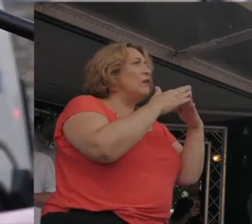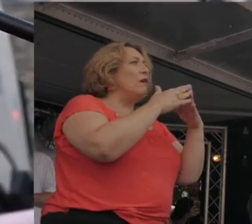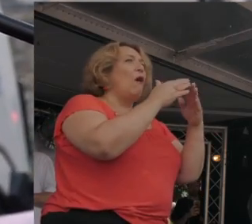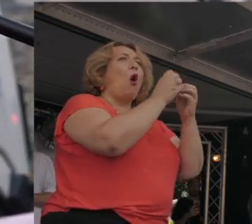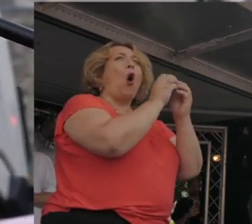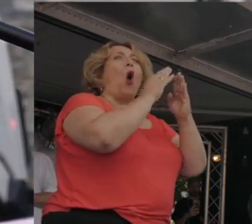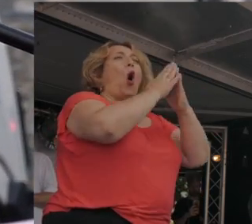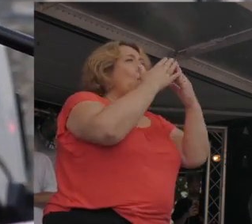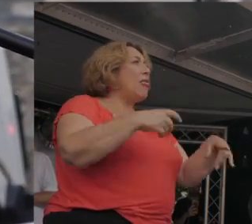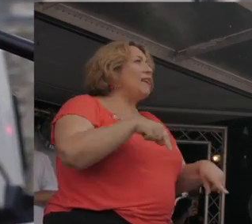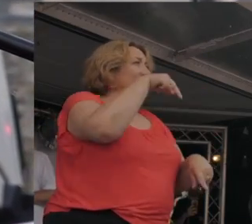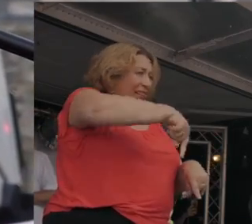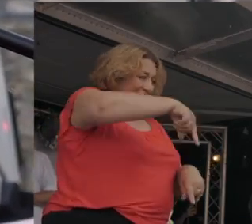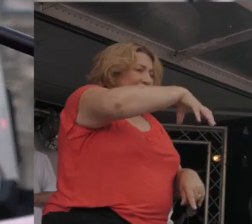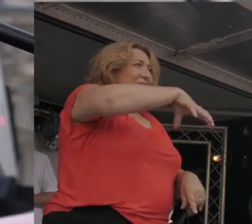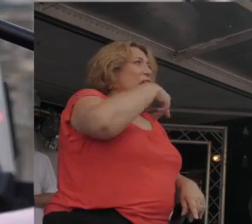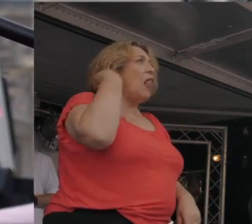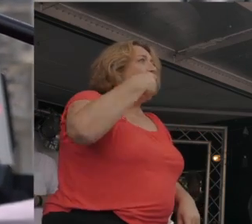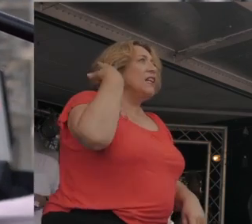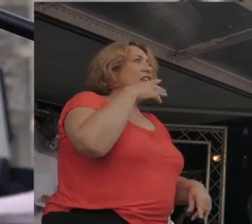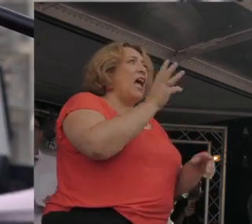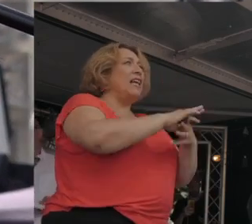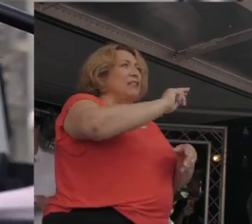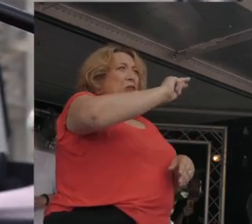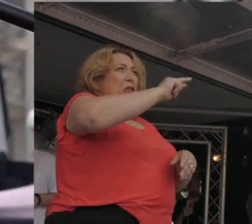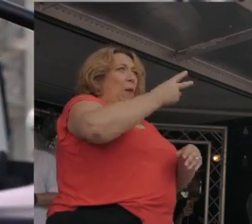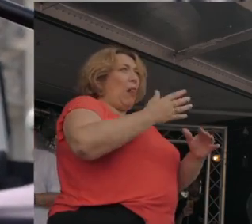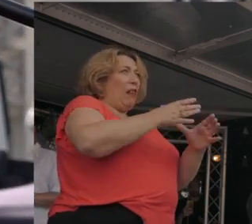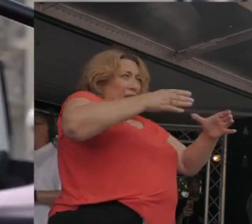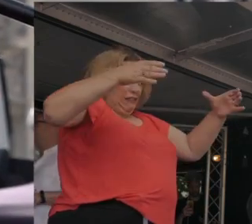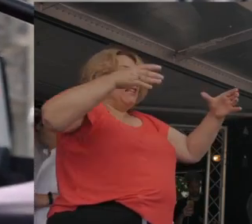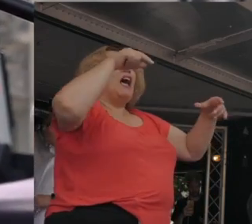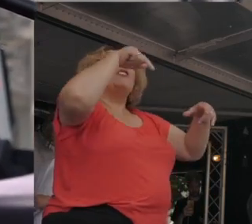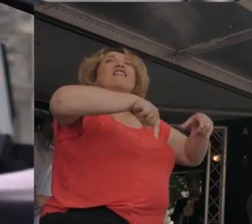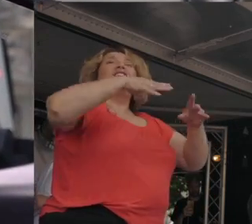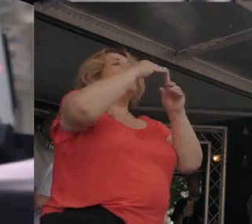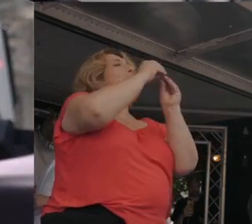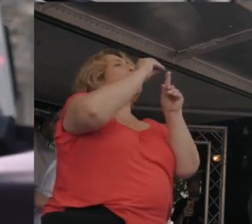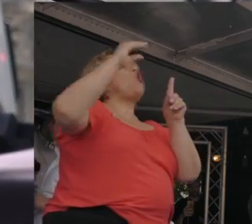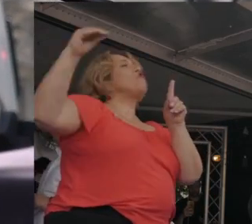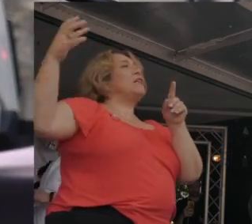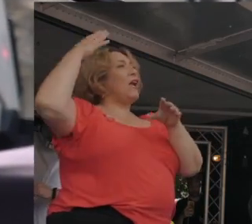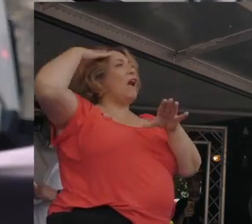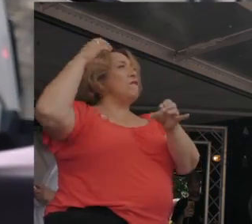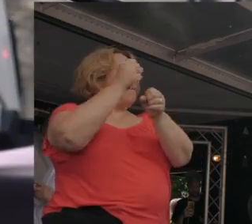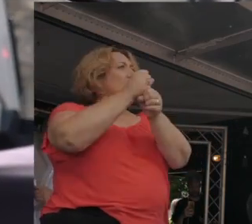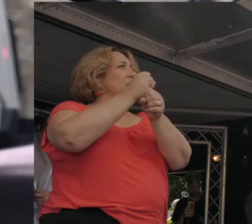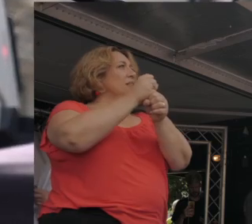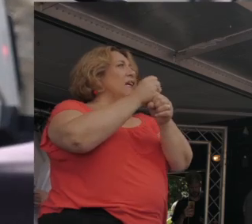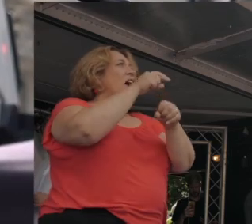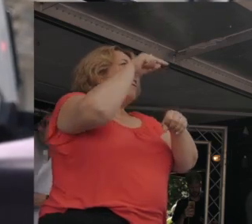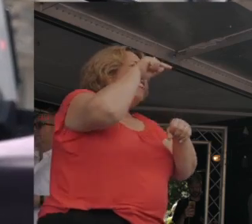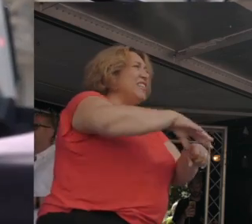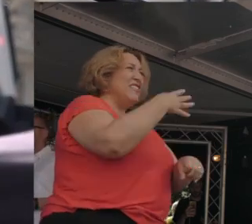Homelessness in this city has doubled under this Tory government. In the fifth